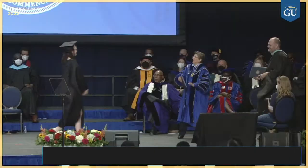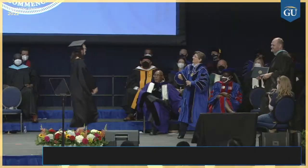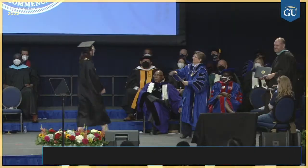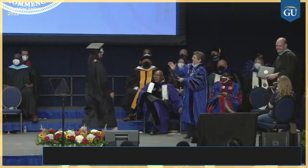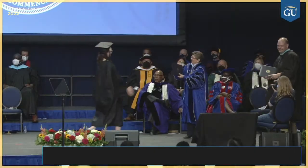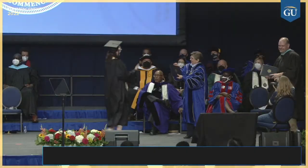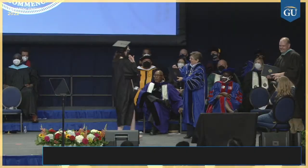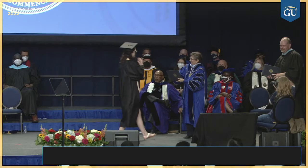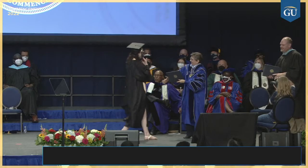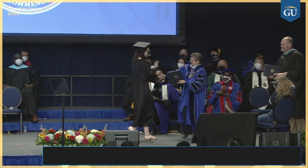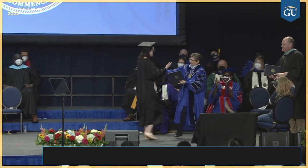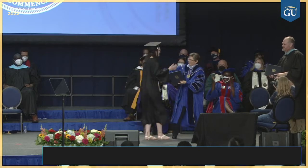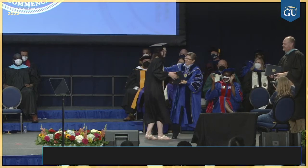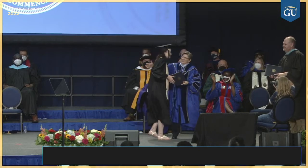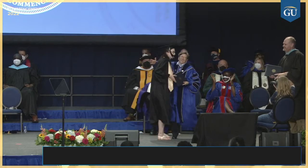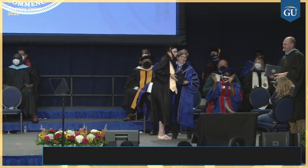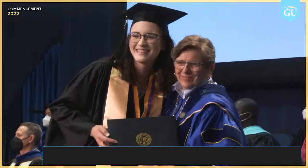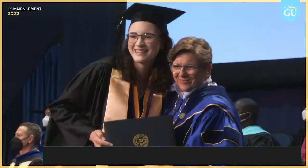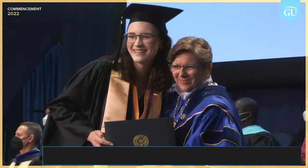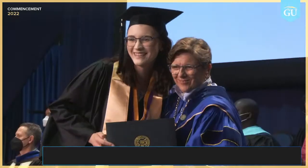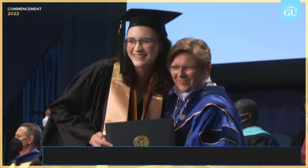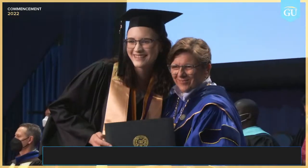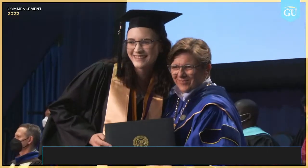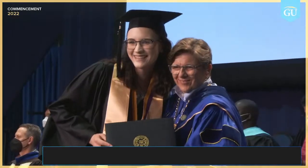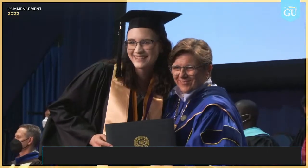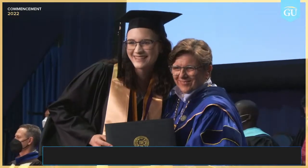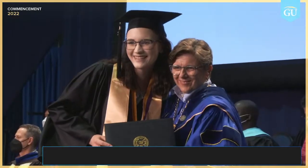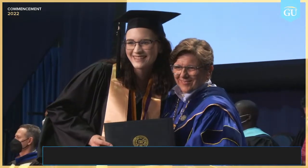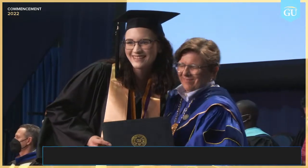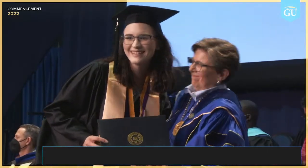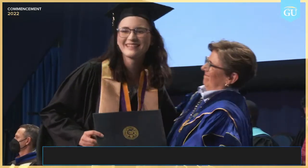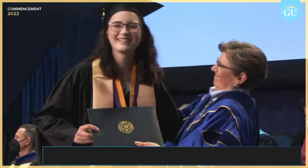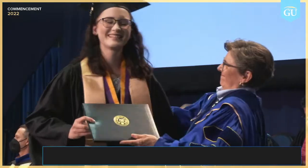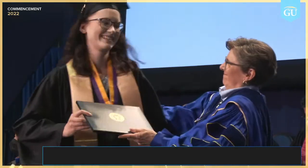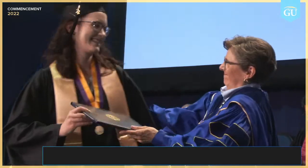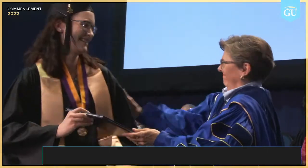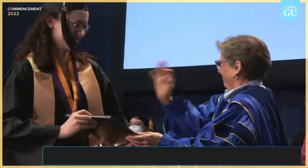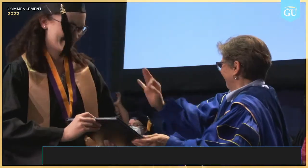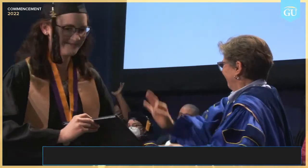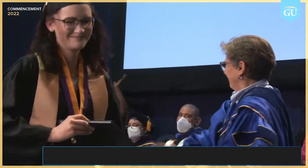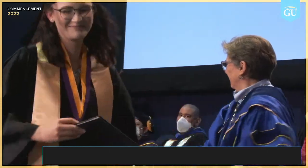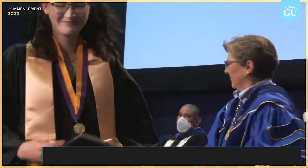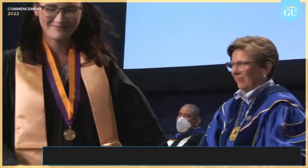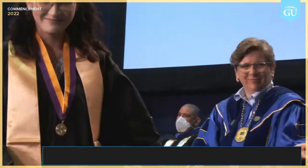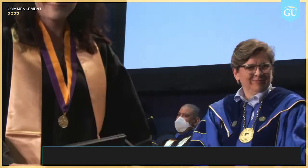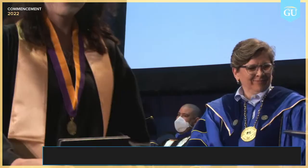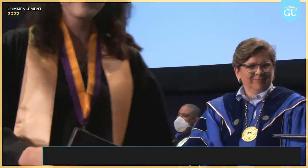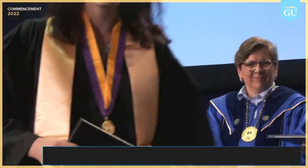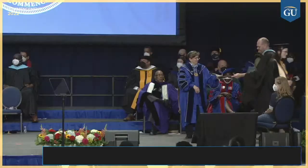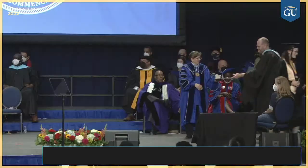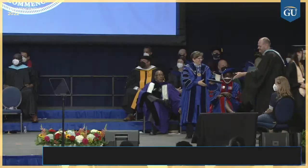Fritz and Marie Davina, Bachelor of Science, cum laude.